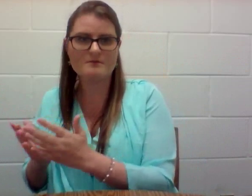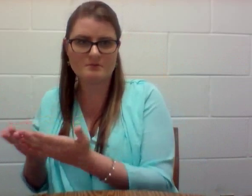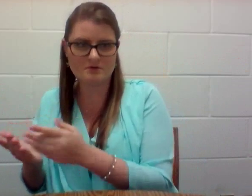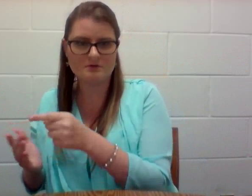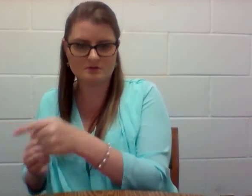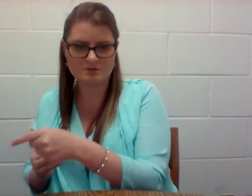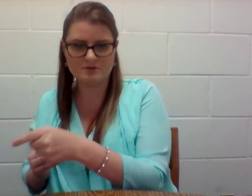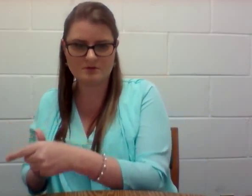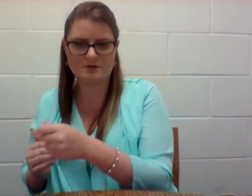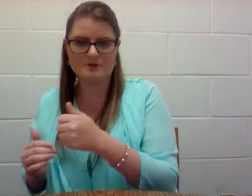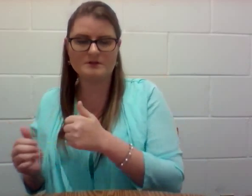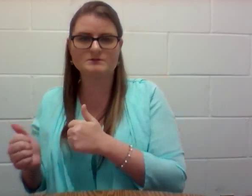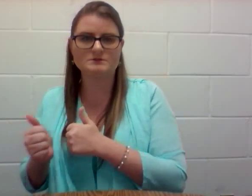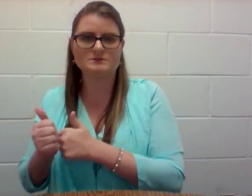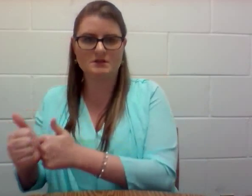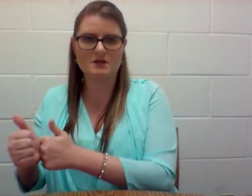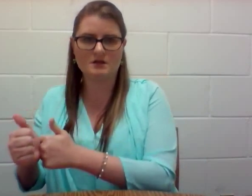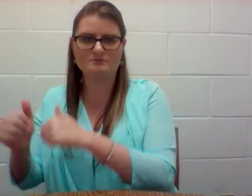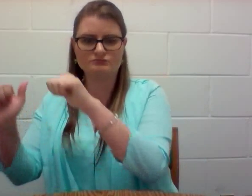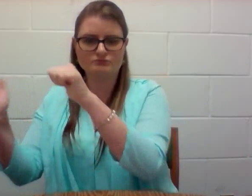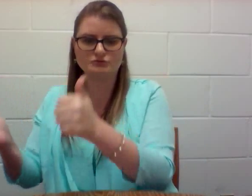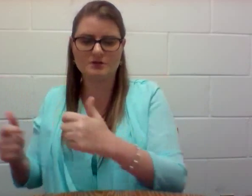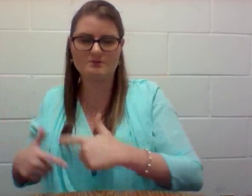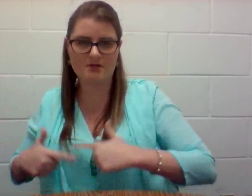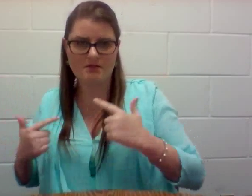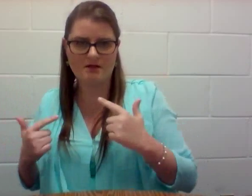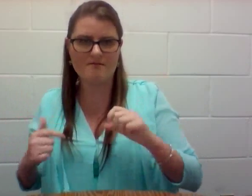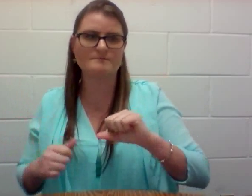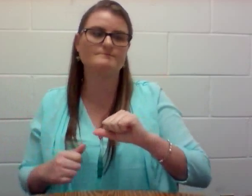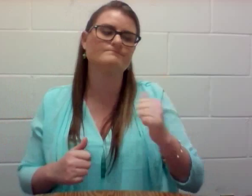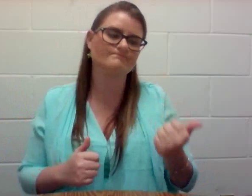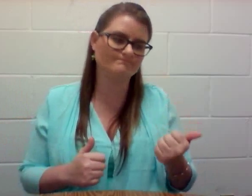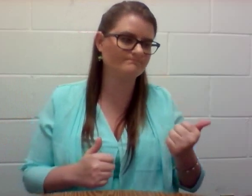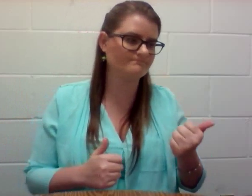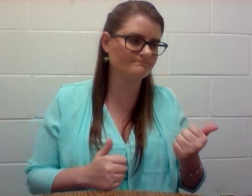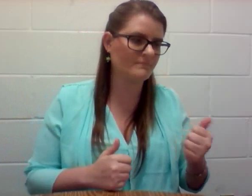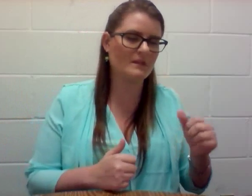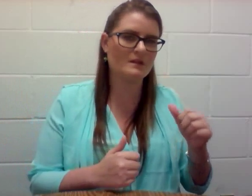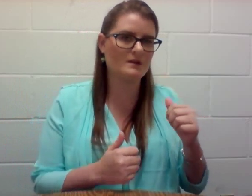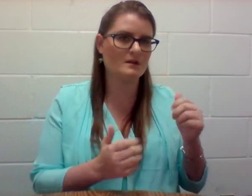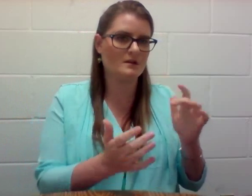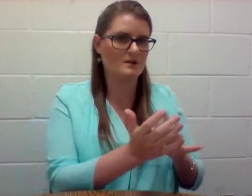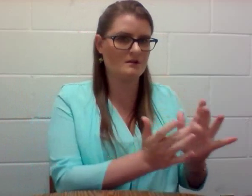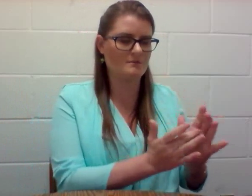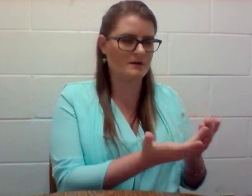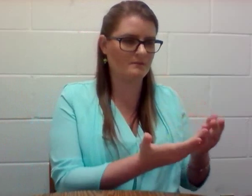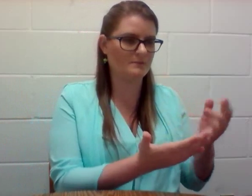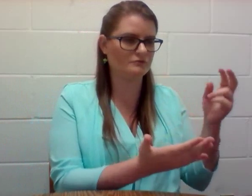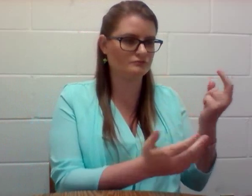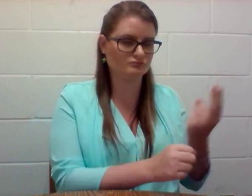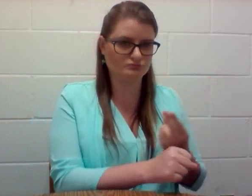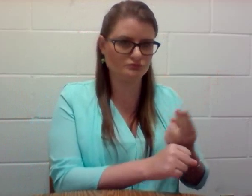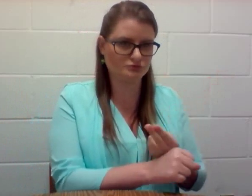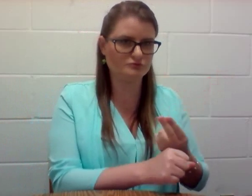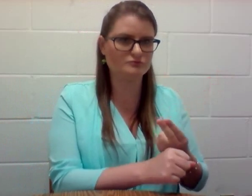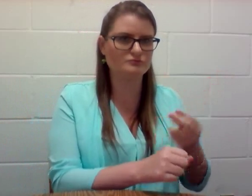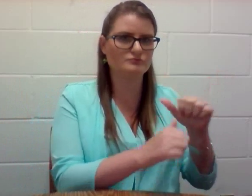great common ground. So good. Thank you, Pastor John. And there was mention of the book, What is the Difference?, which is a